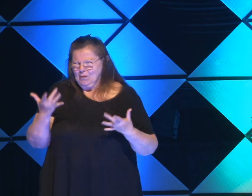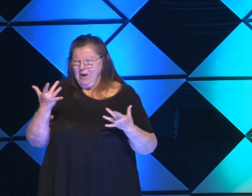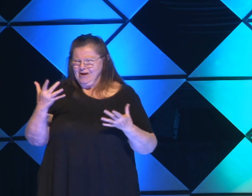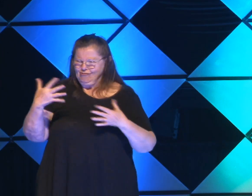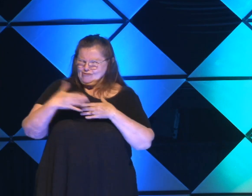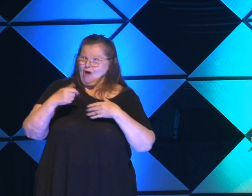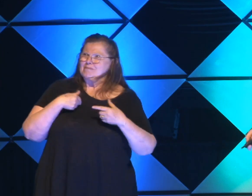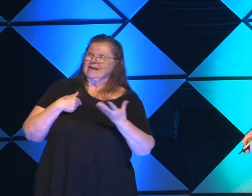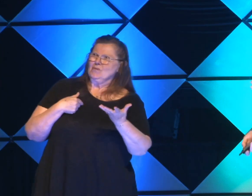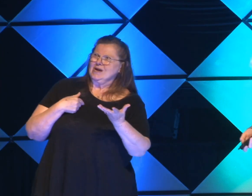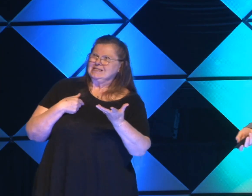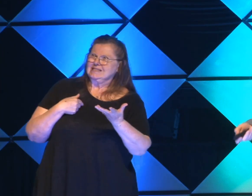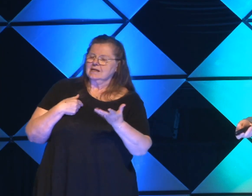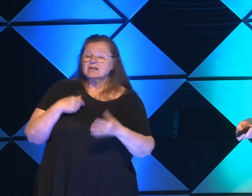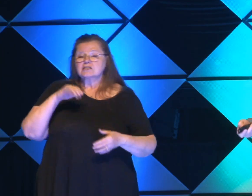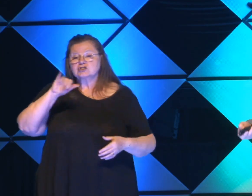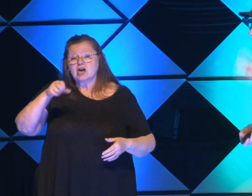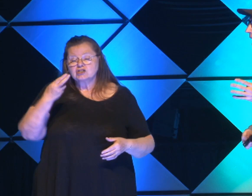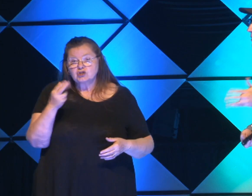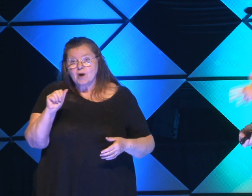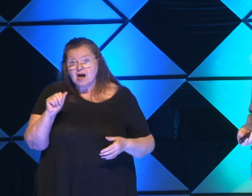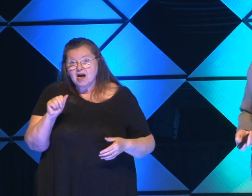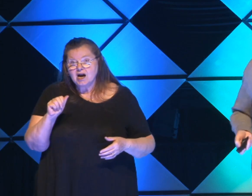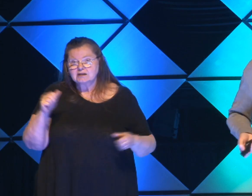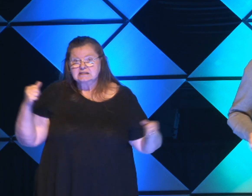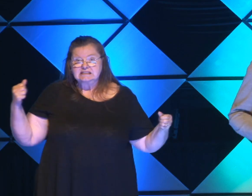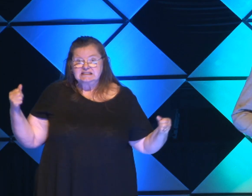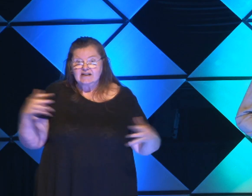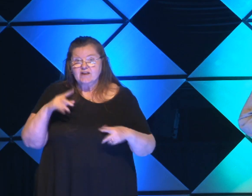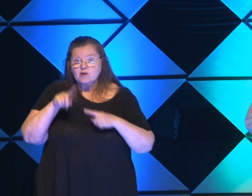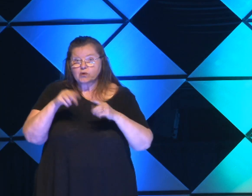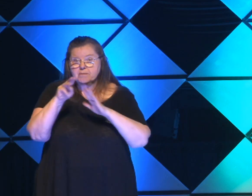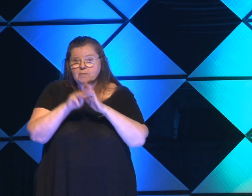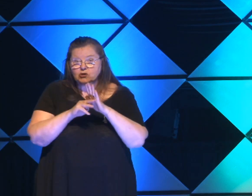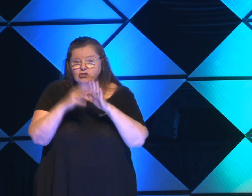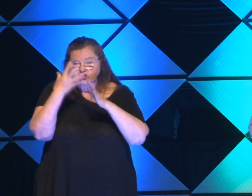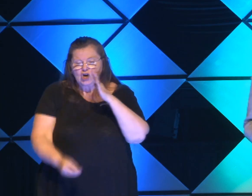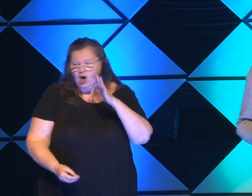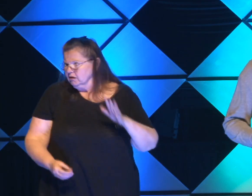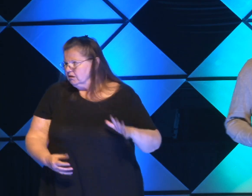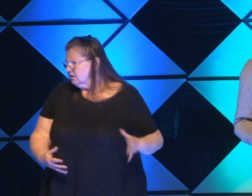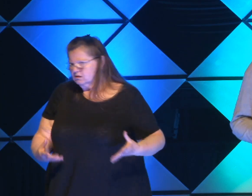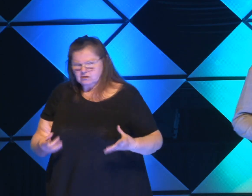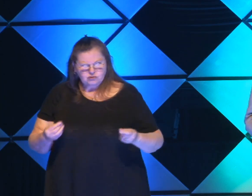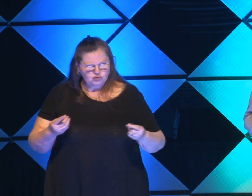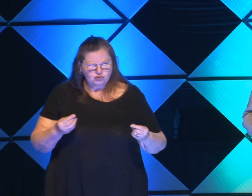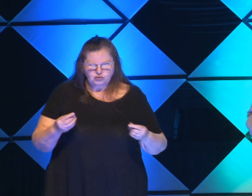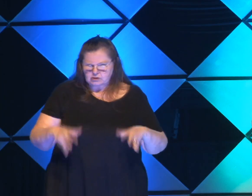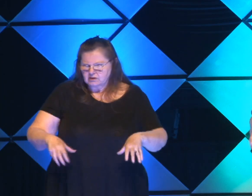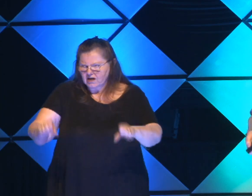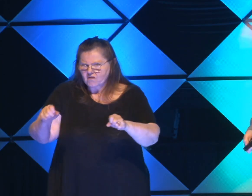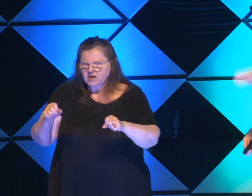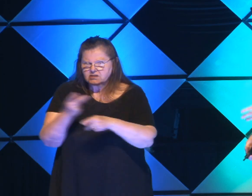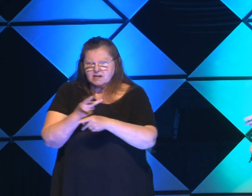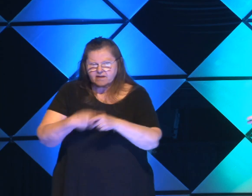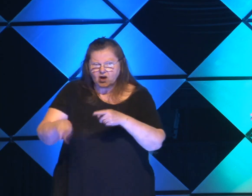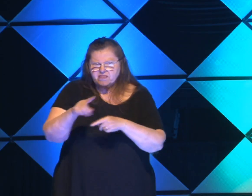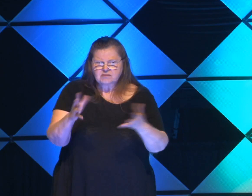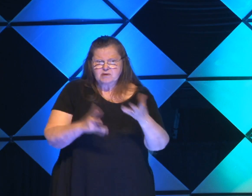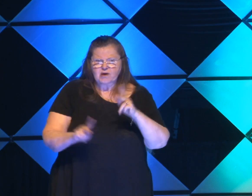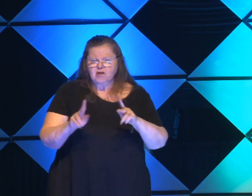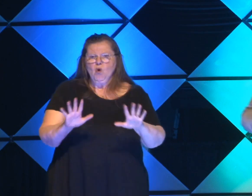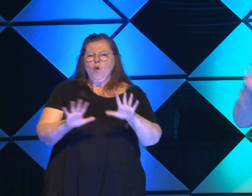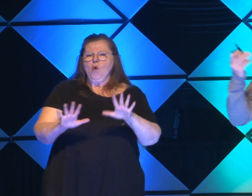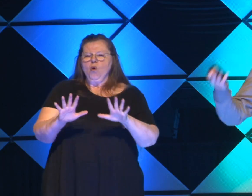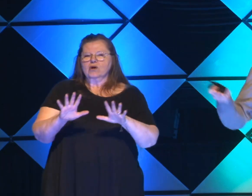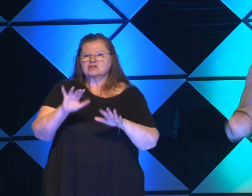here? Joshua is scared out of his mind when Moses disappears from the scene, and he's supposed to take over. He's so scared in the first few chapters of